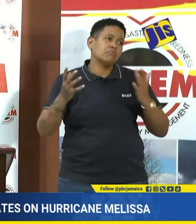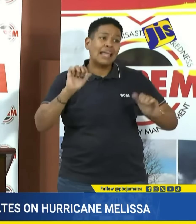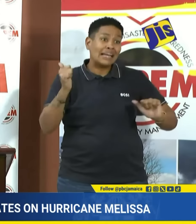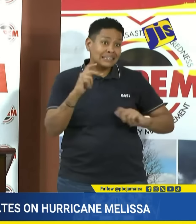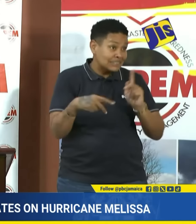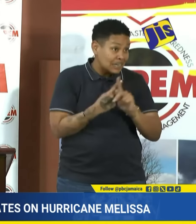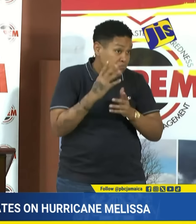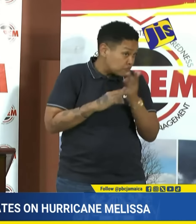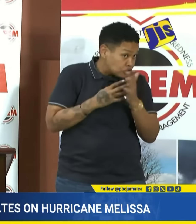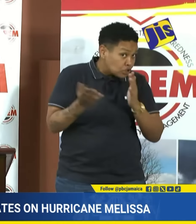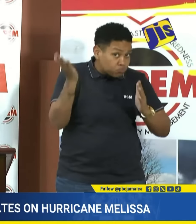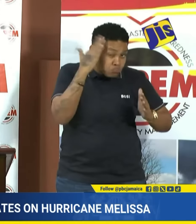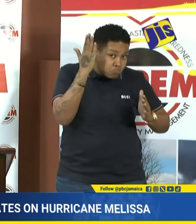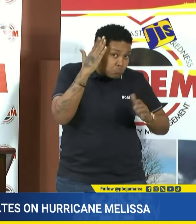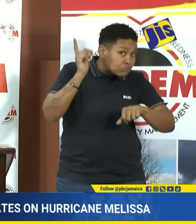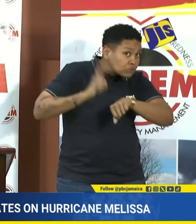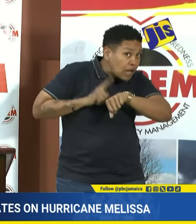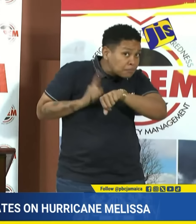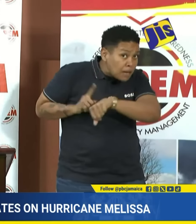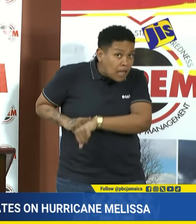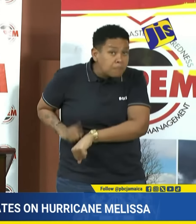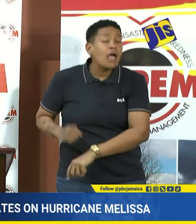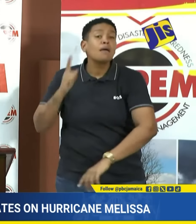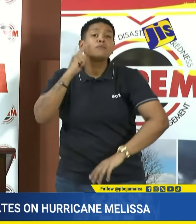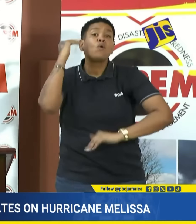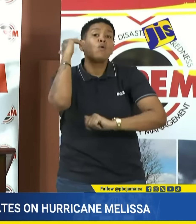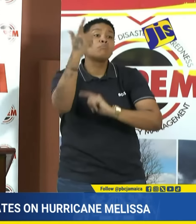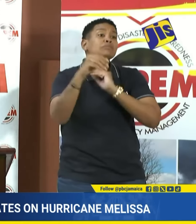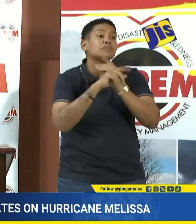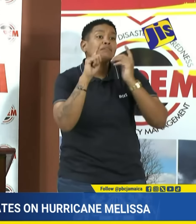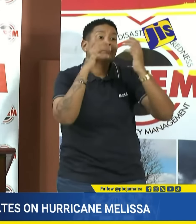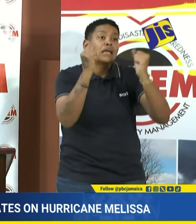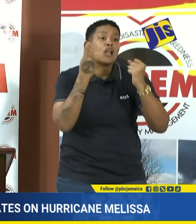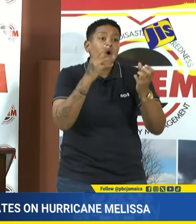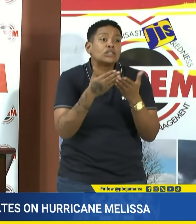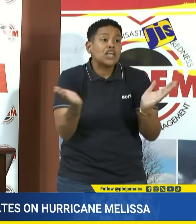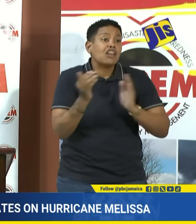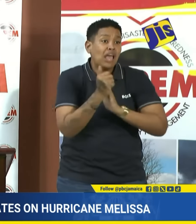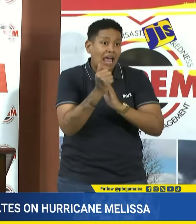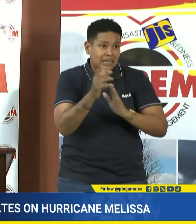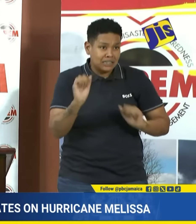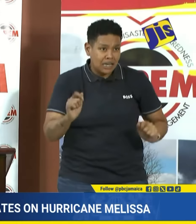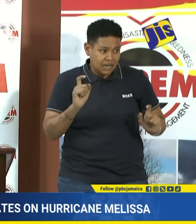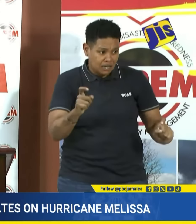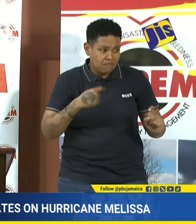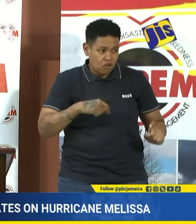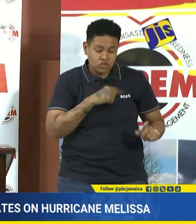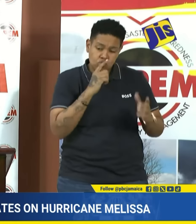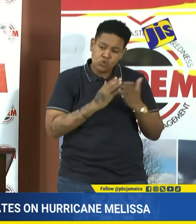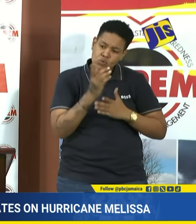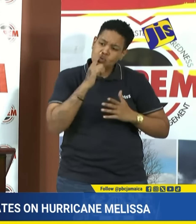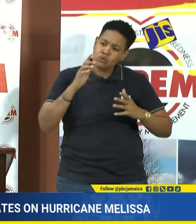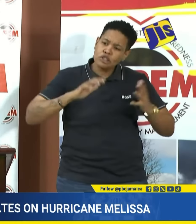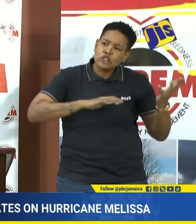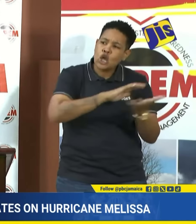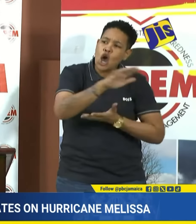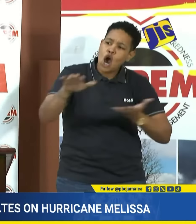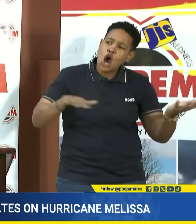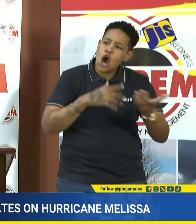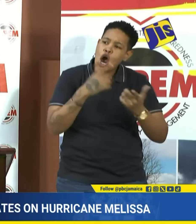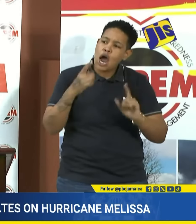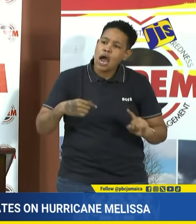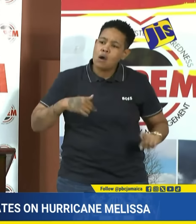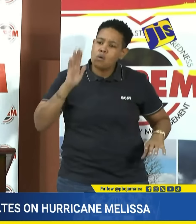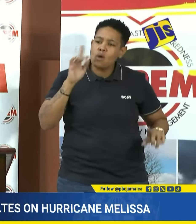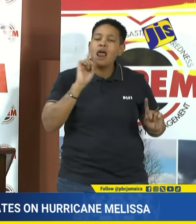any kind of set schedule that you're hoping to at least, or general guidance that you can give us throughout the storm? Okay, I